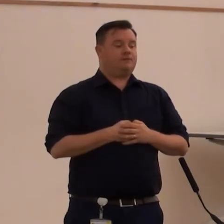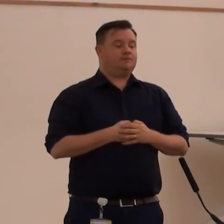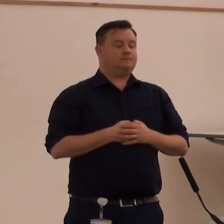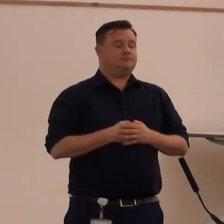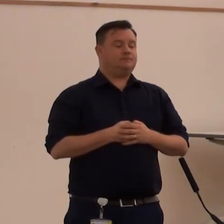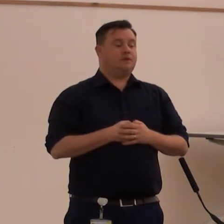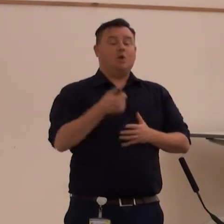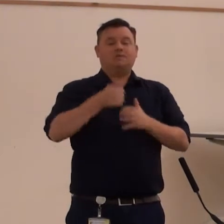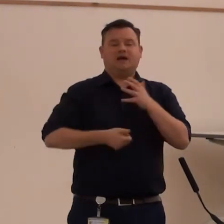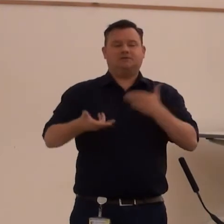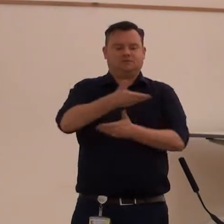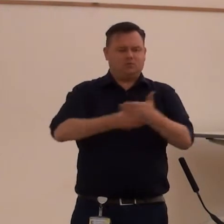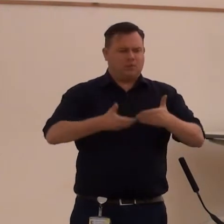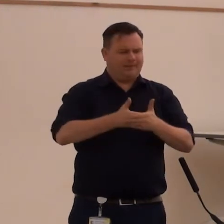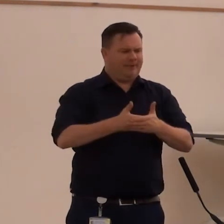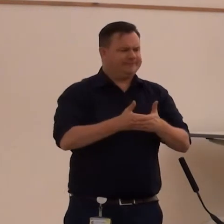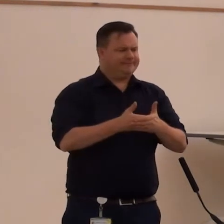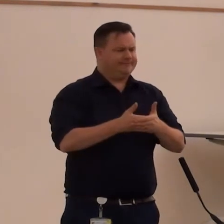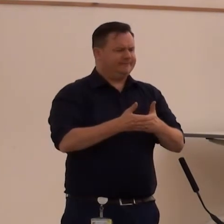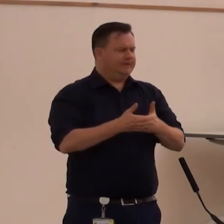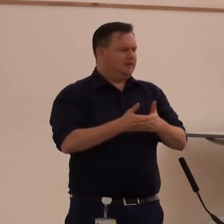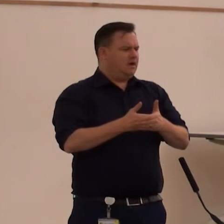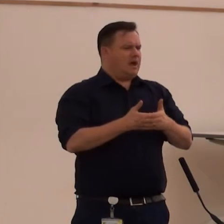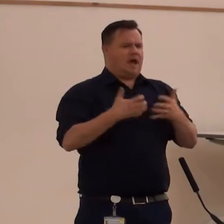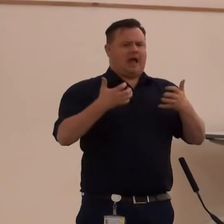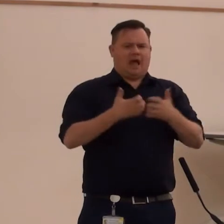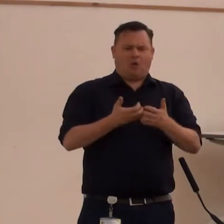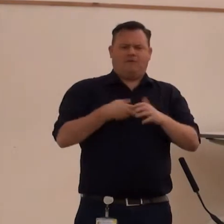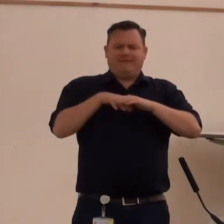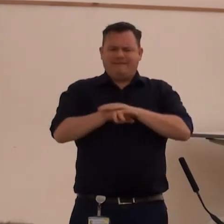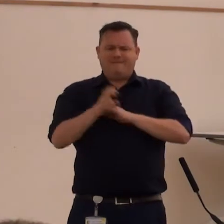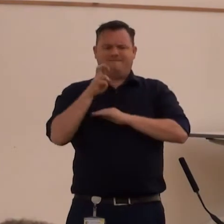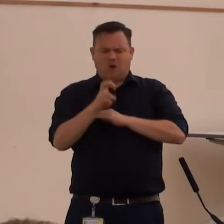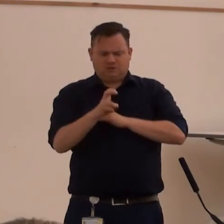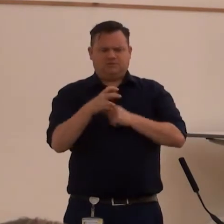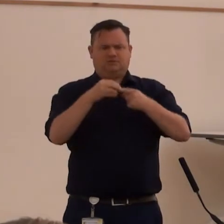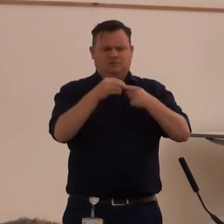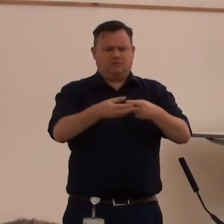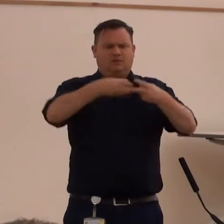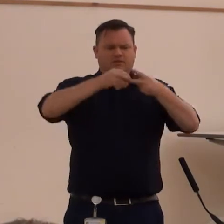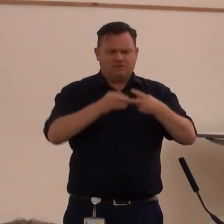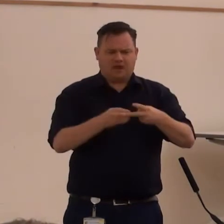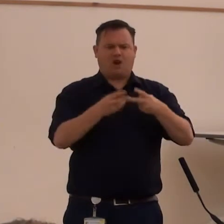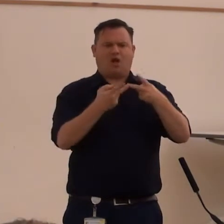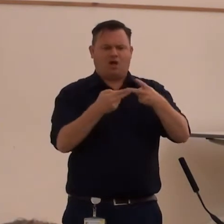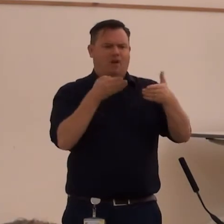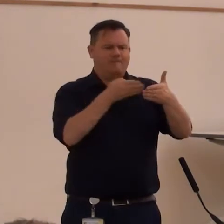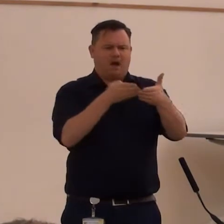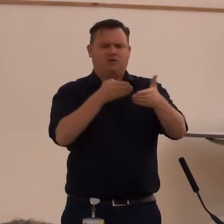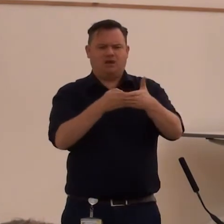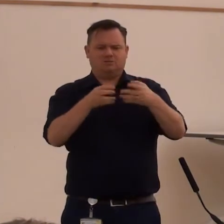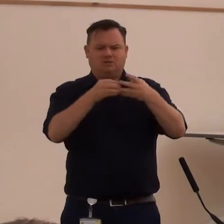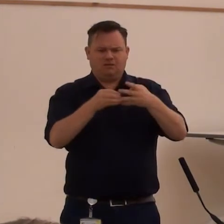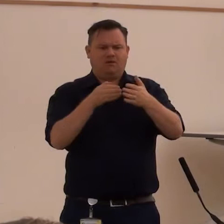we started talking about other things. We were talking about not being able to get on the bus, but then we started talking about all sorts of other barriers that were